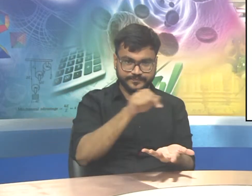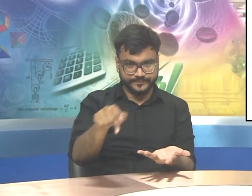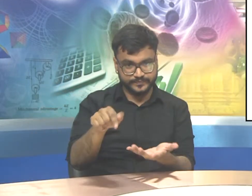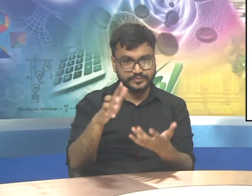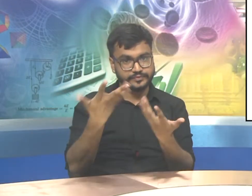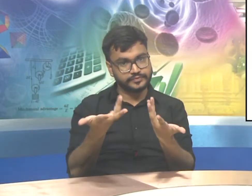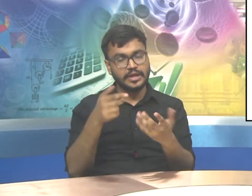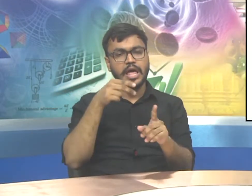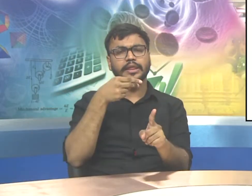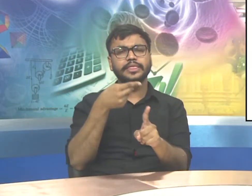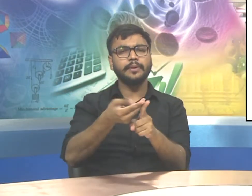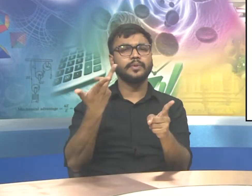are called